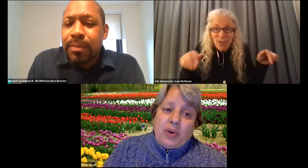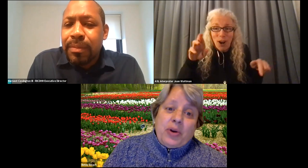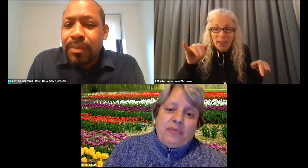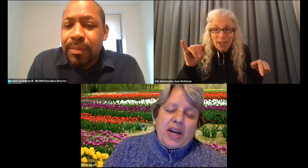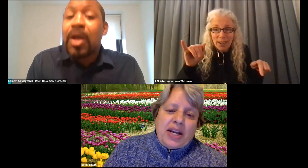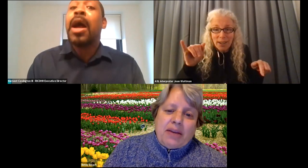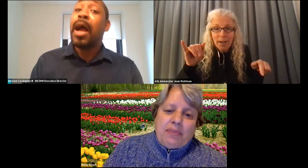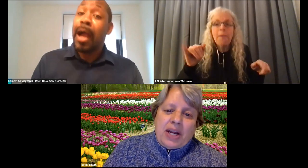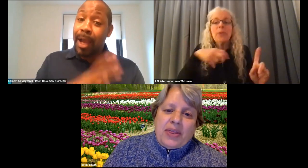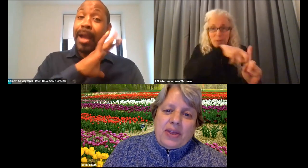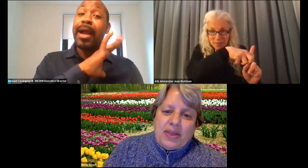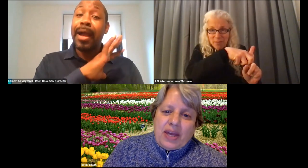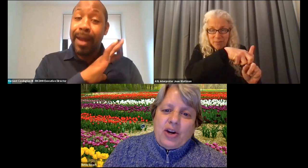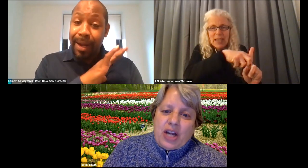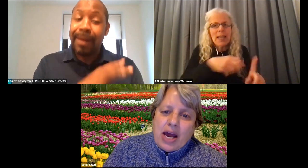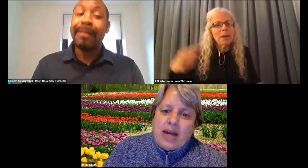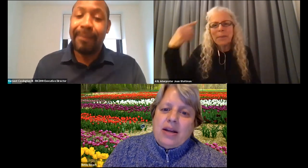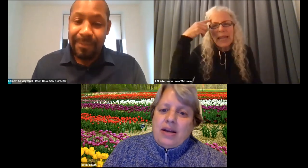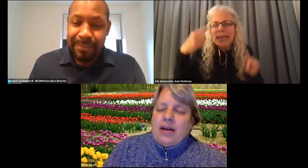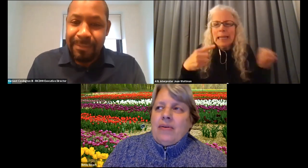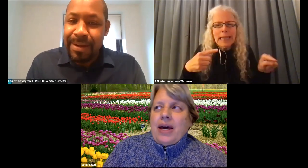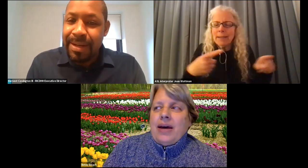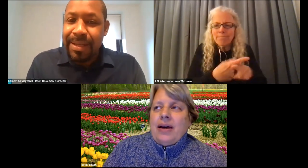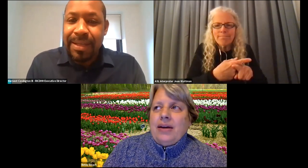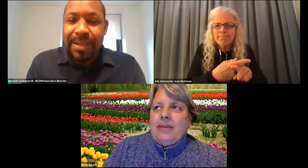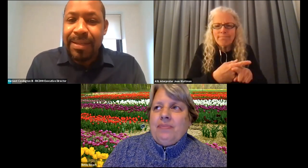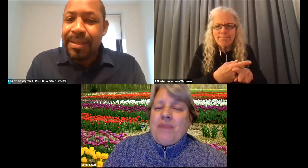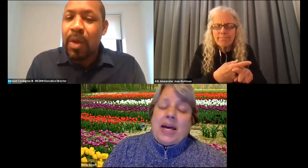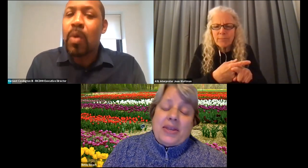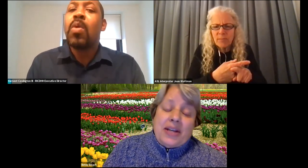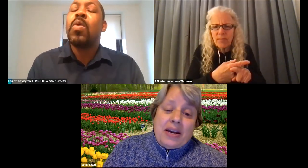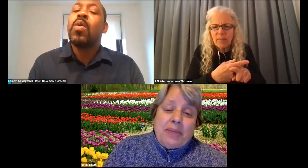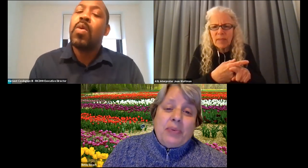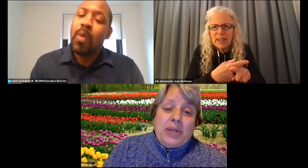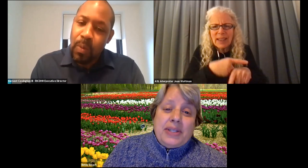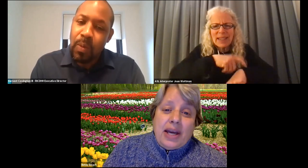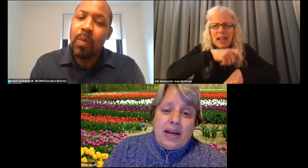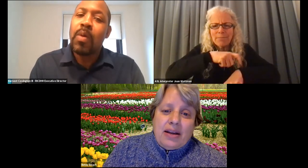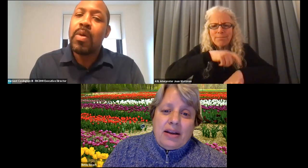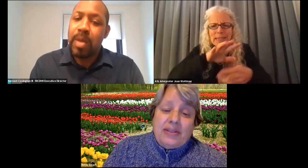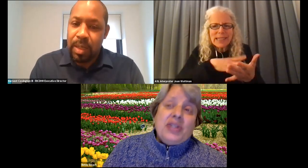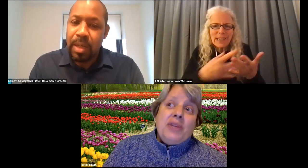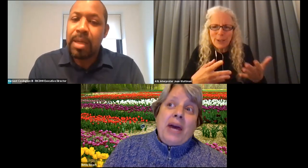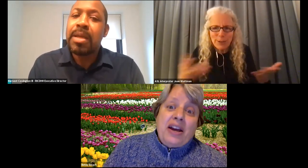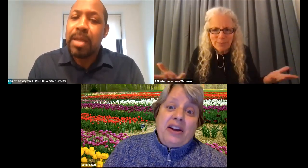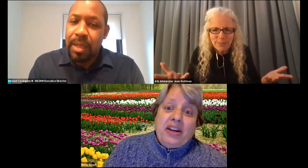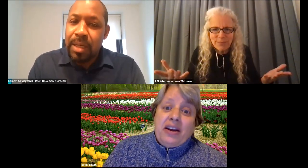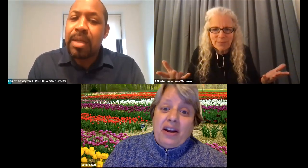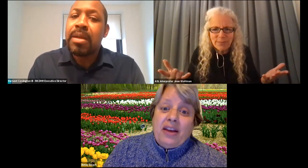were inviting, but I think that they could not make the time that we set. It's actually my